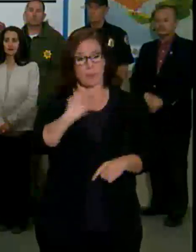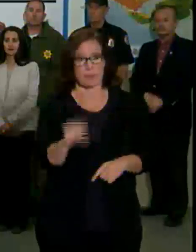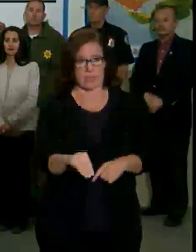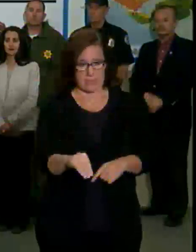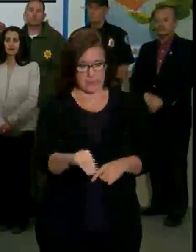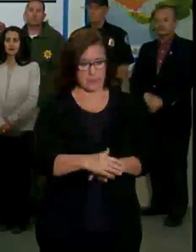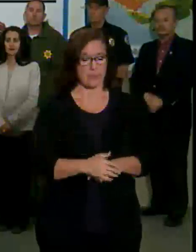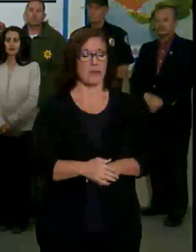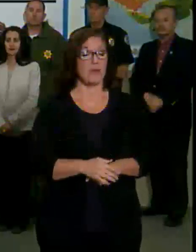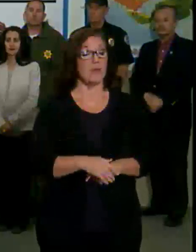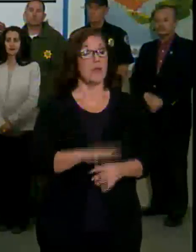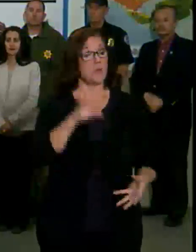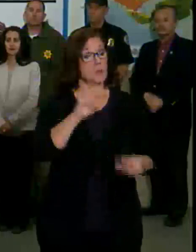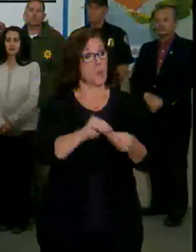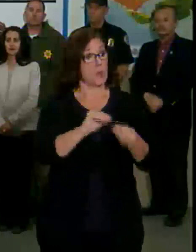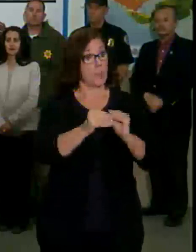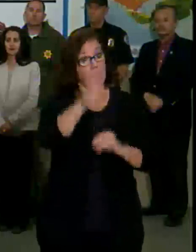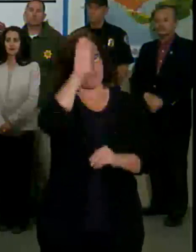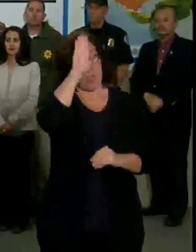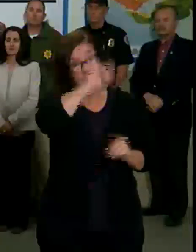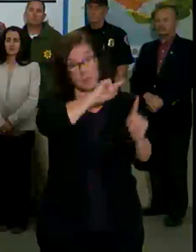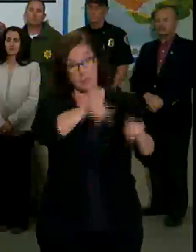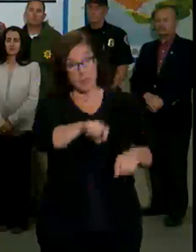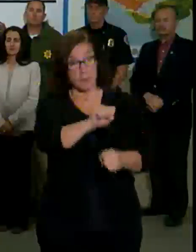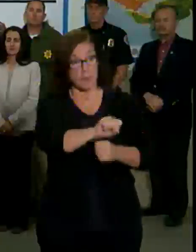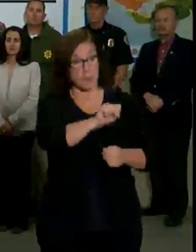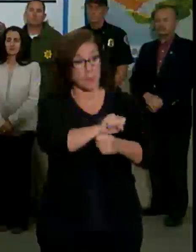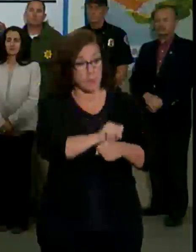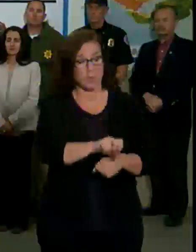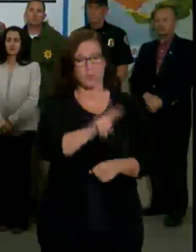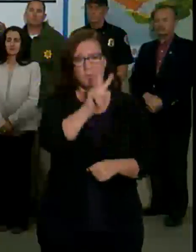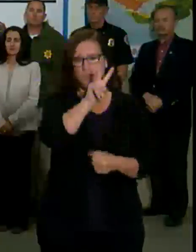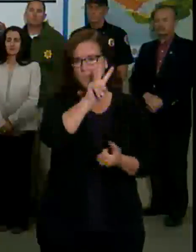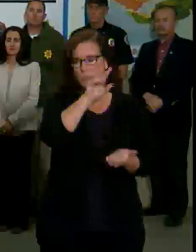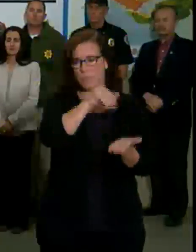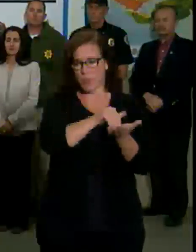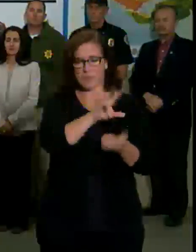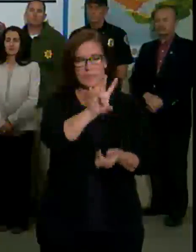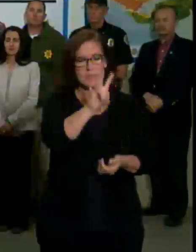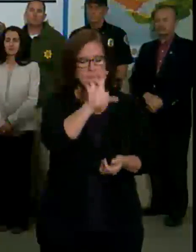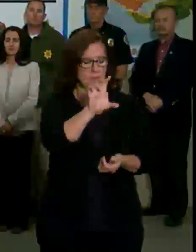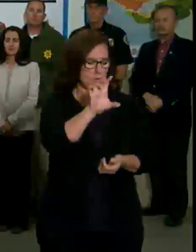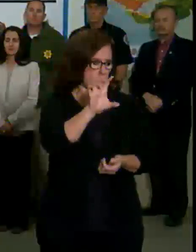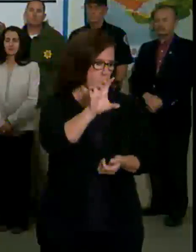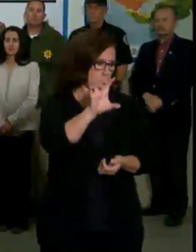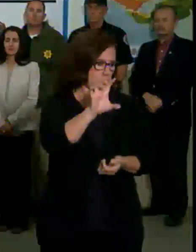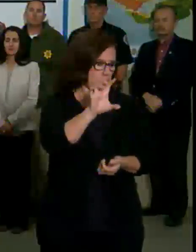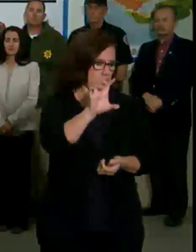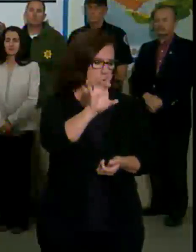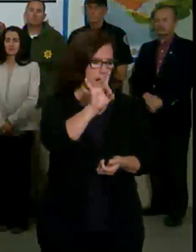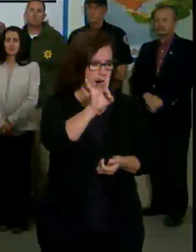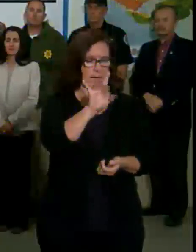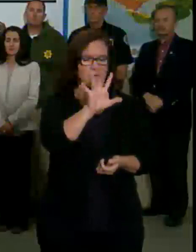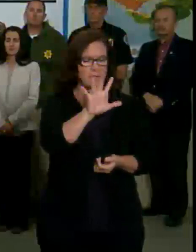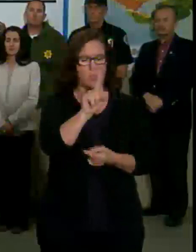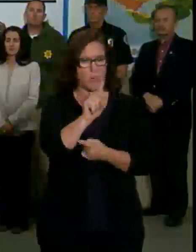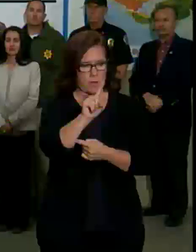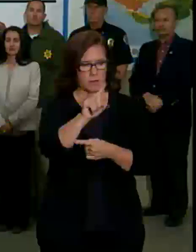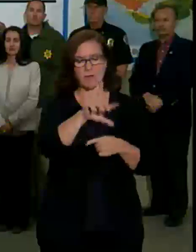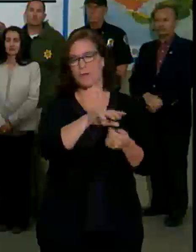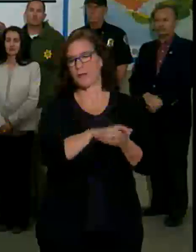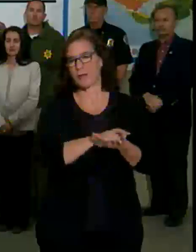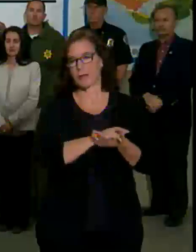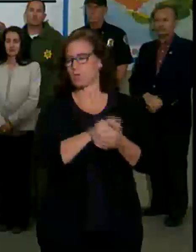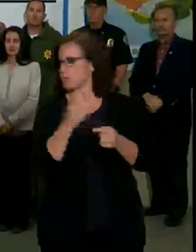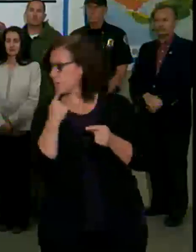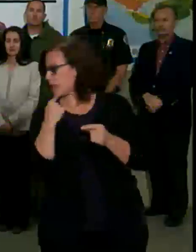total personnel assigned to the incident has increased to 7,851, and we've spent $55.6 million